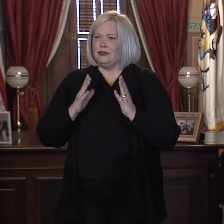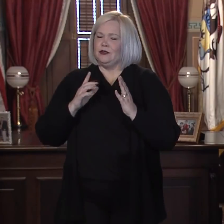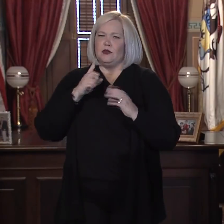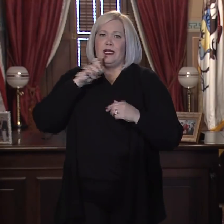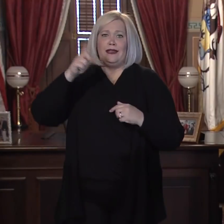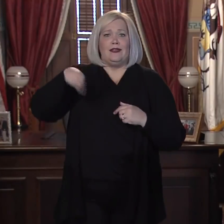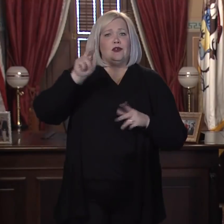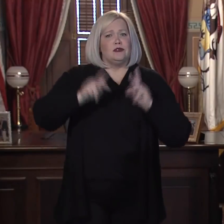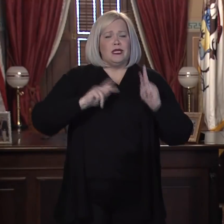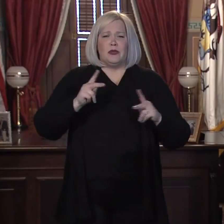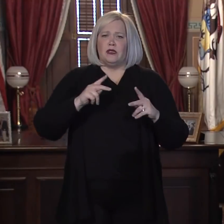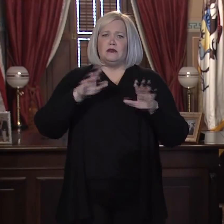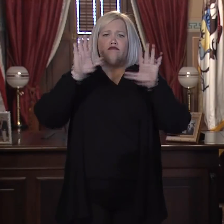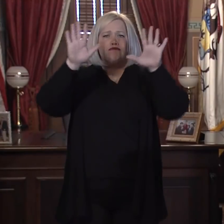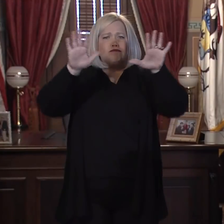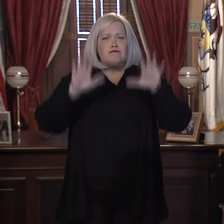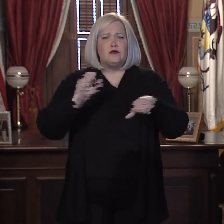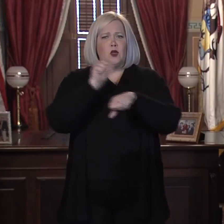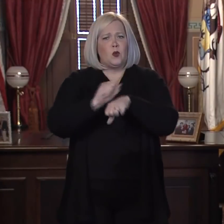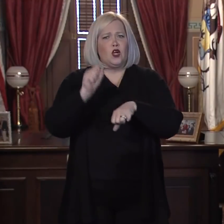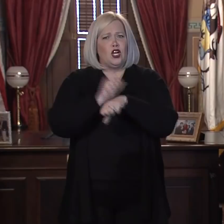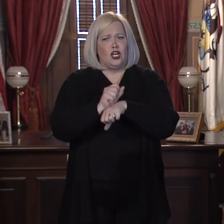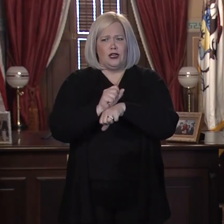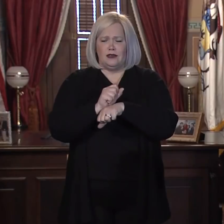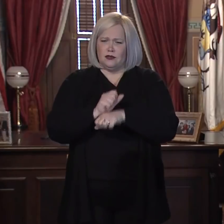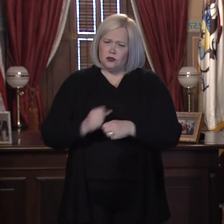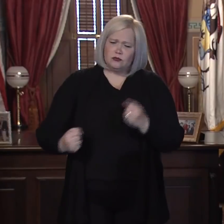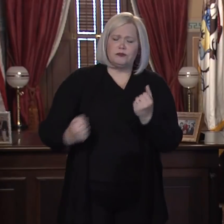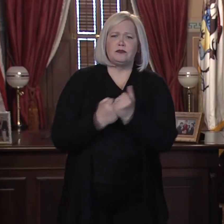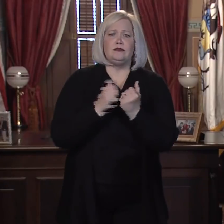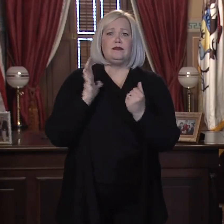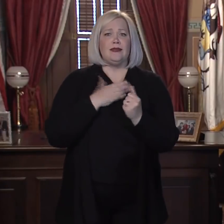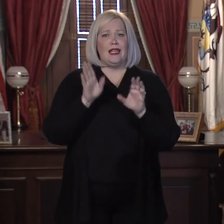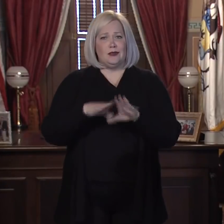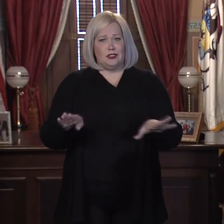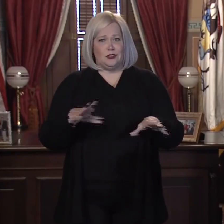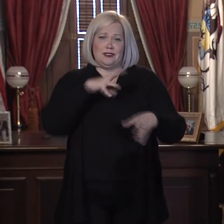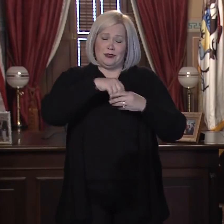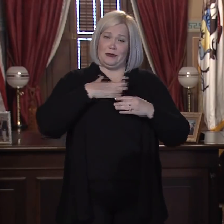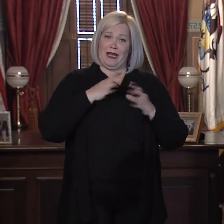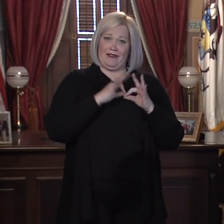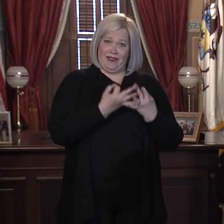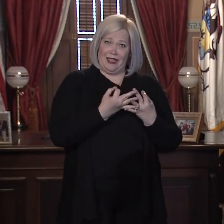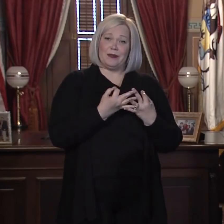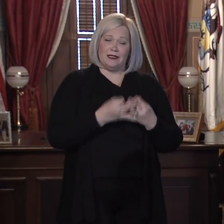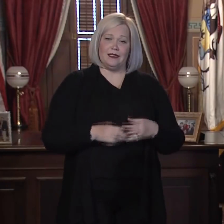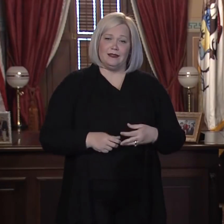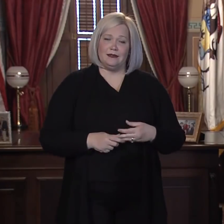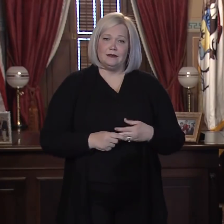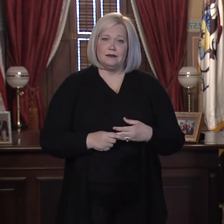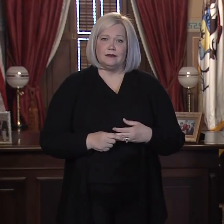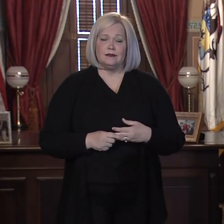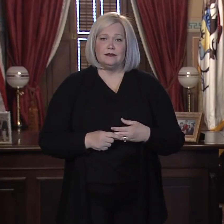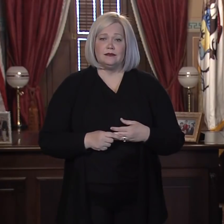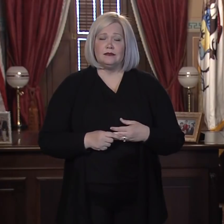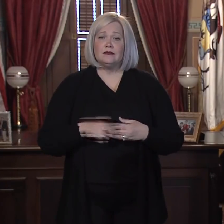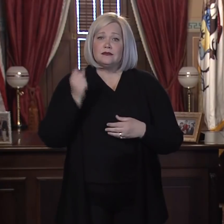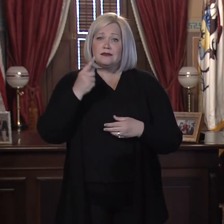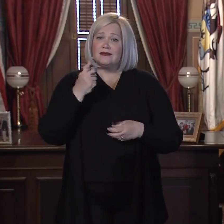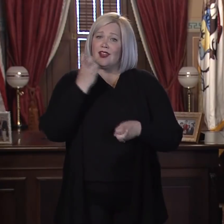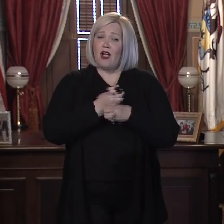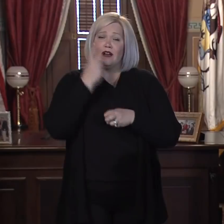amazing job with keeping our children across the state and my family as well engaged. While this is hard